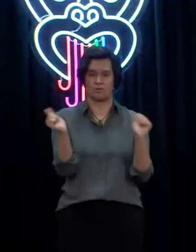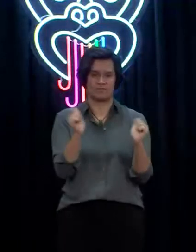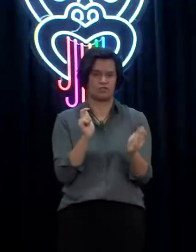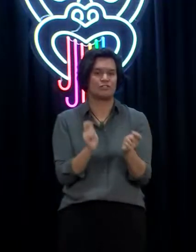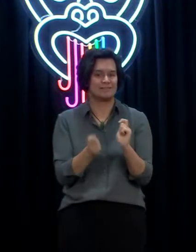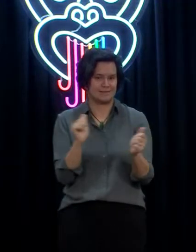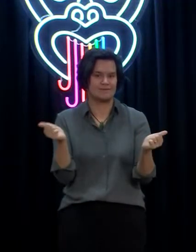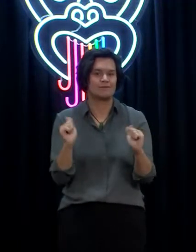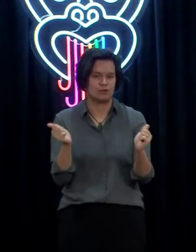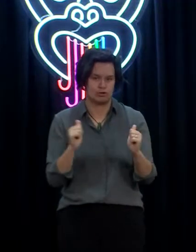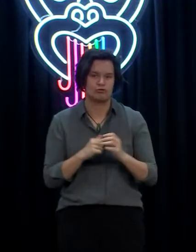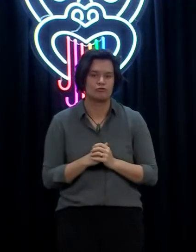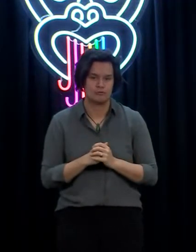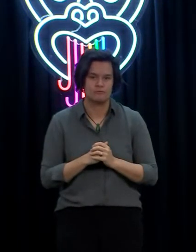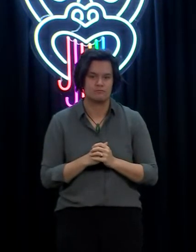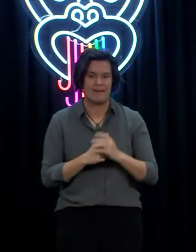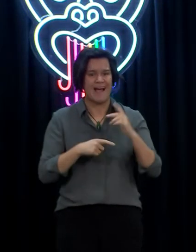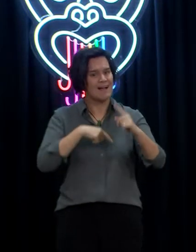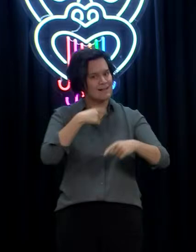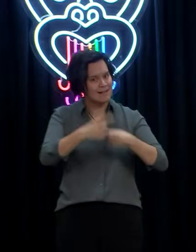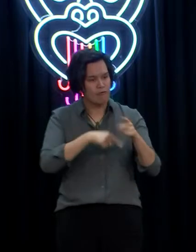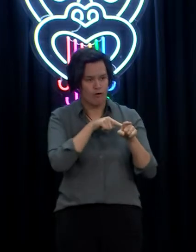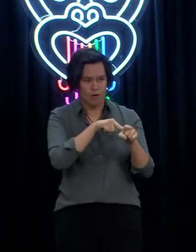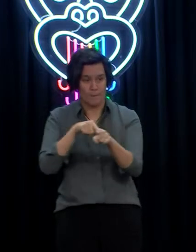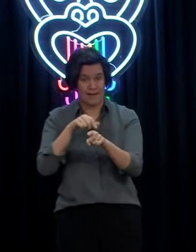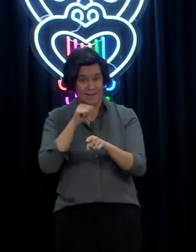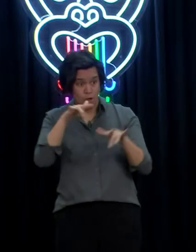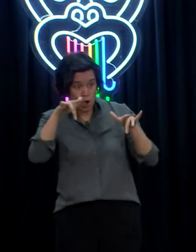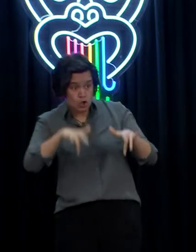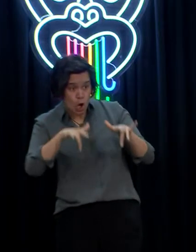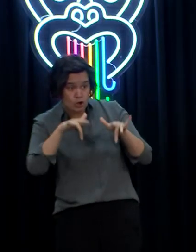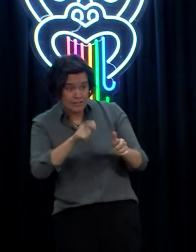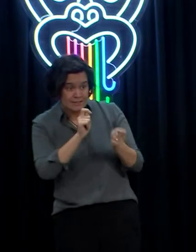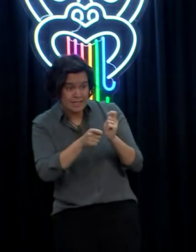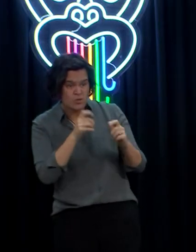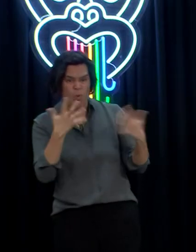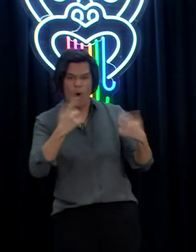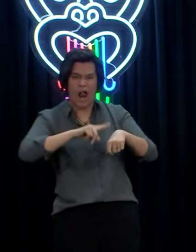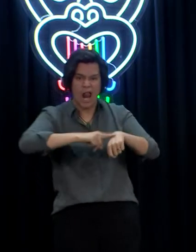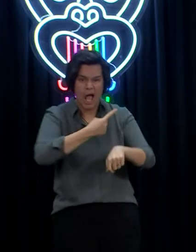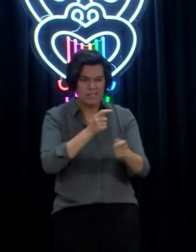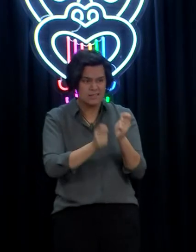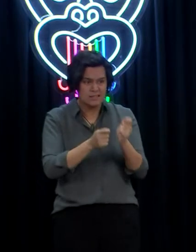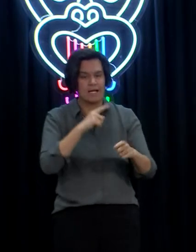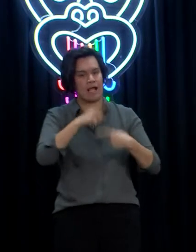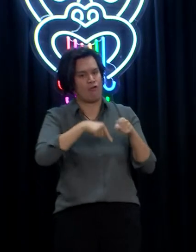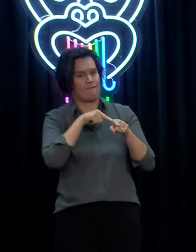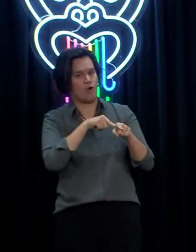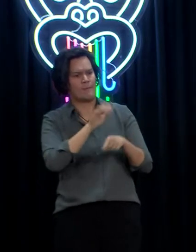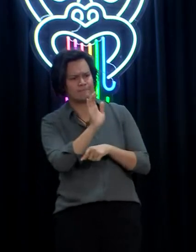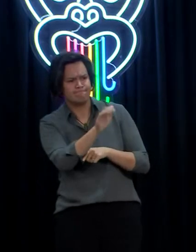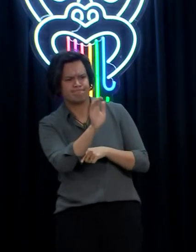units across the country continue to follow up people in their areas who have outstanding test results.